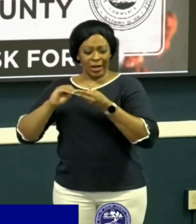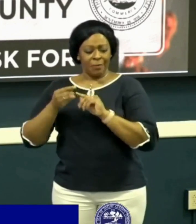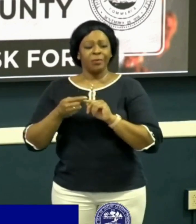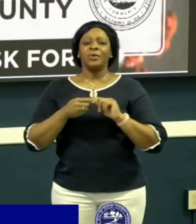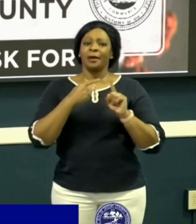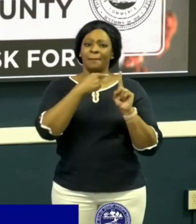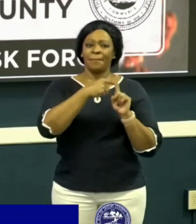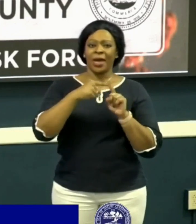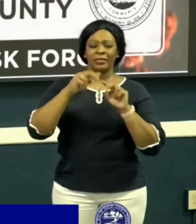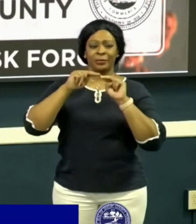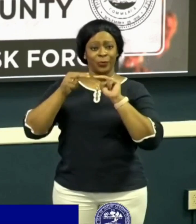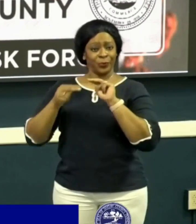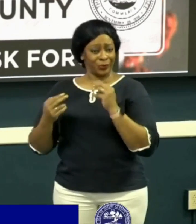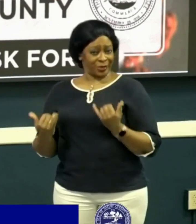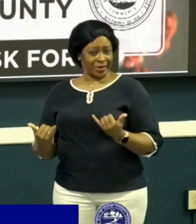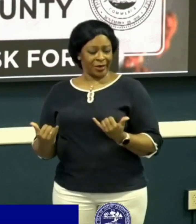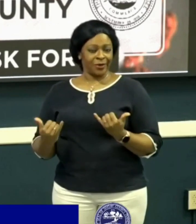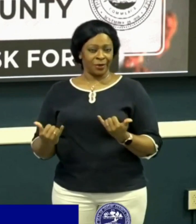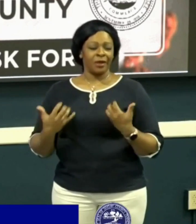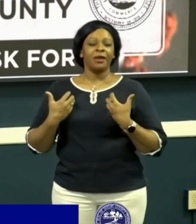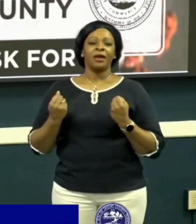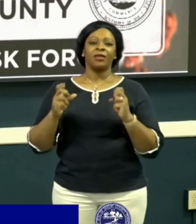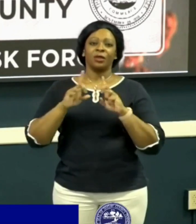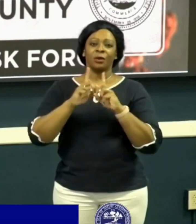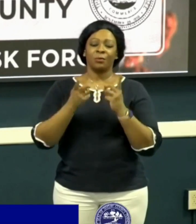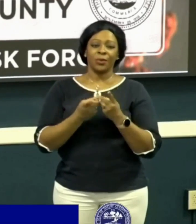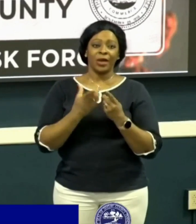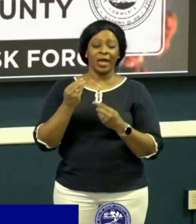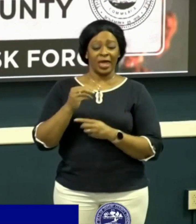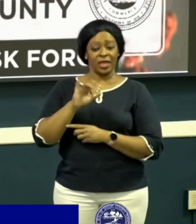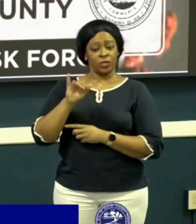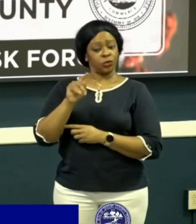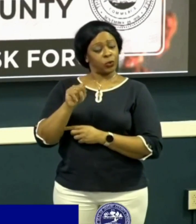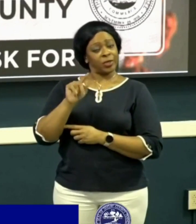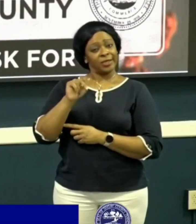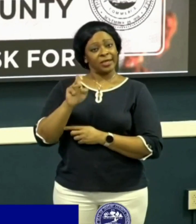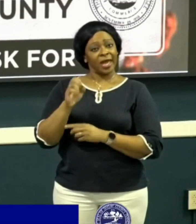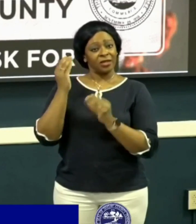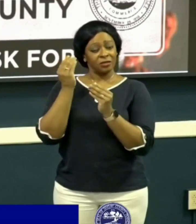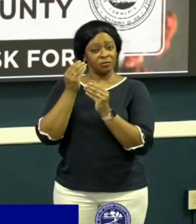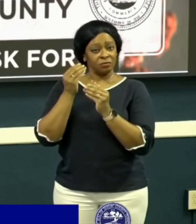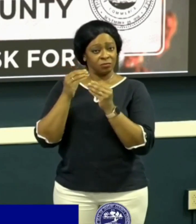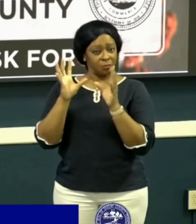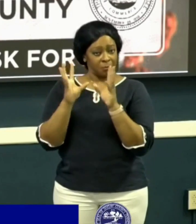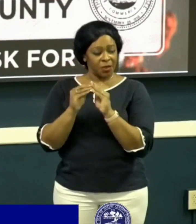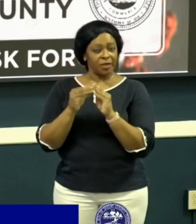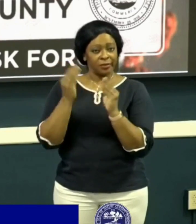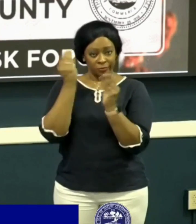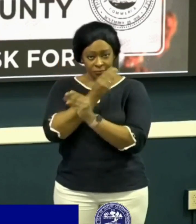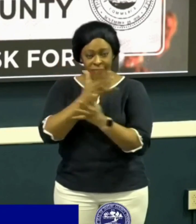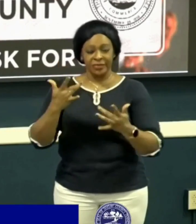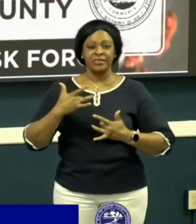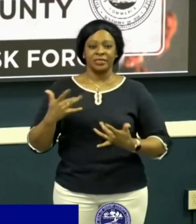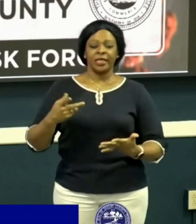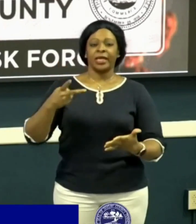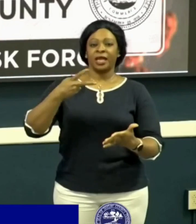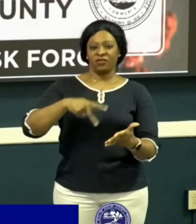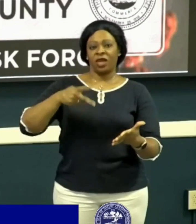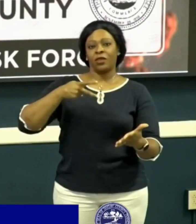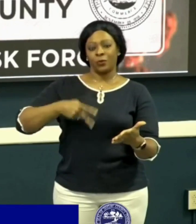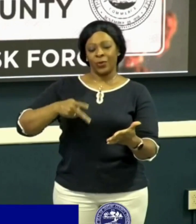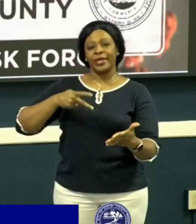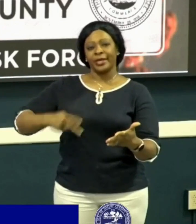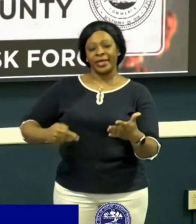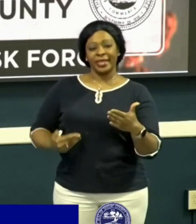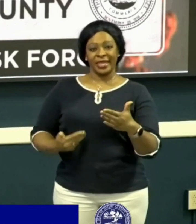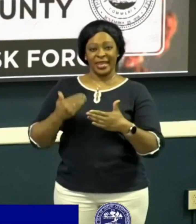trends at this time, the Health Department and Joint Task Force are going to provide these briefings every other week